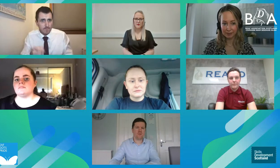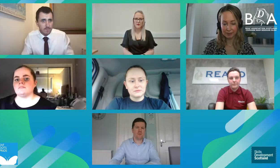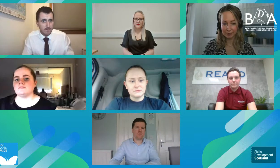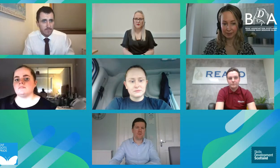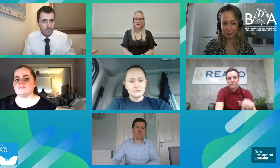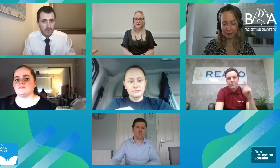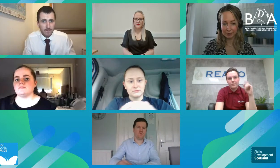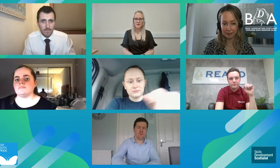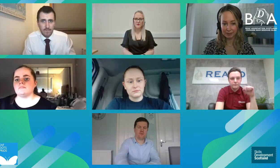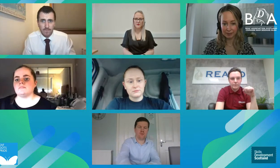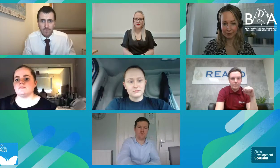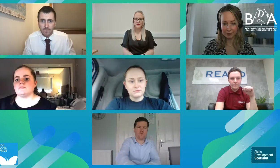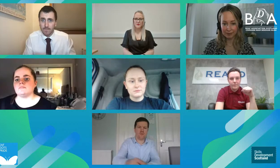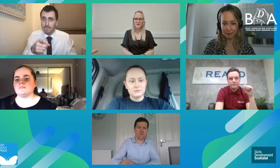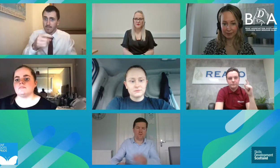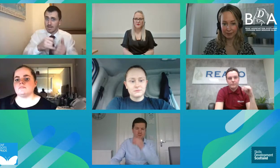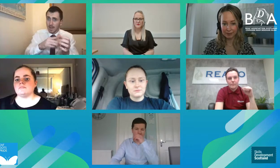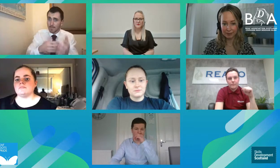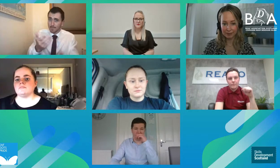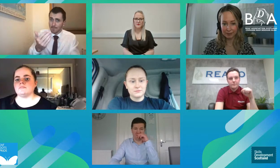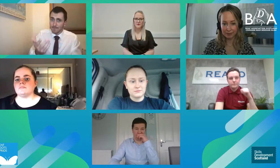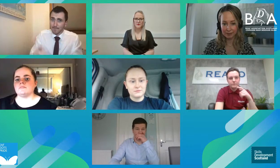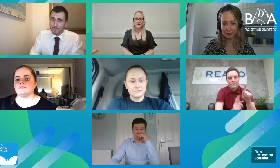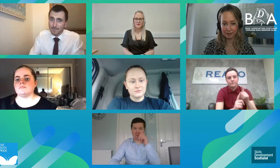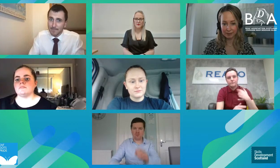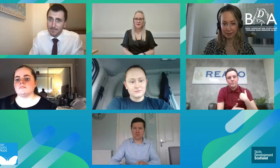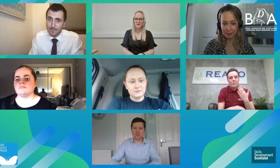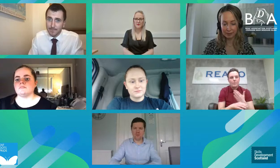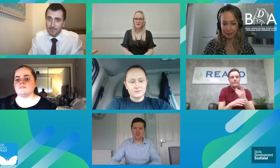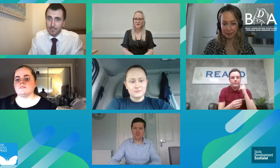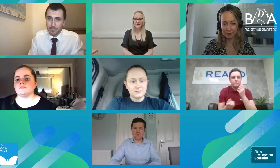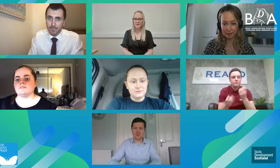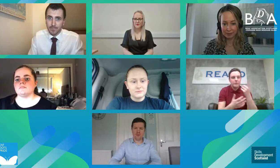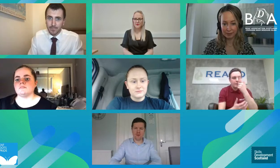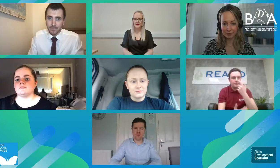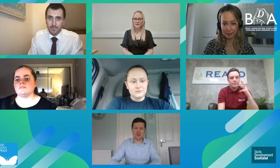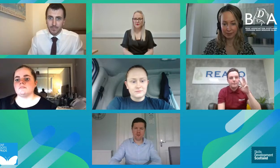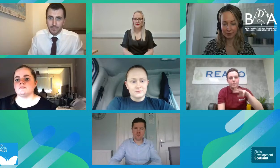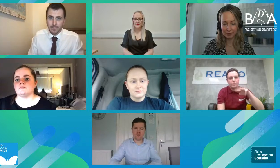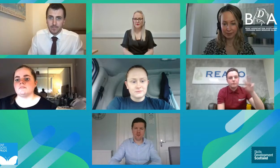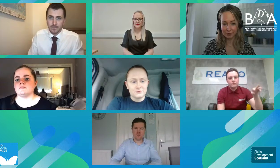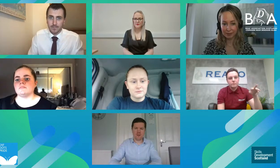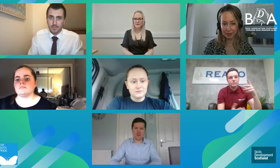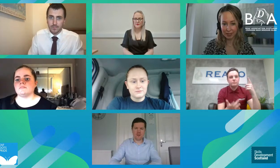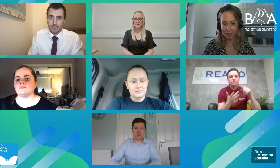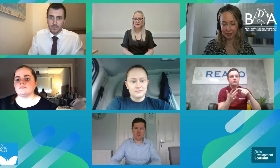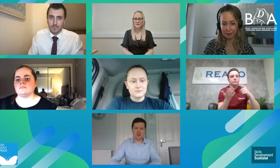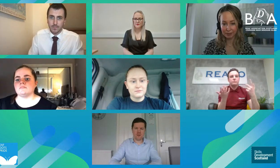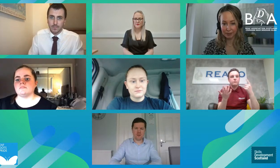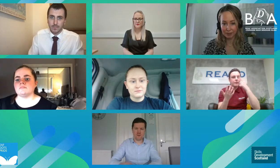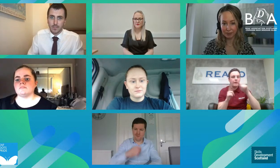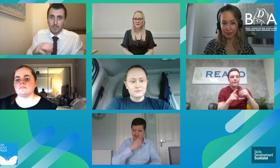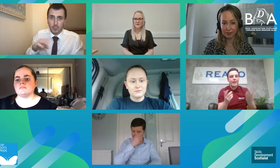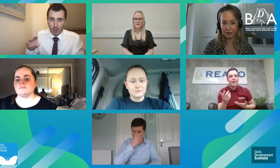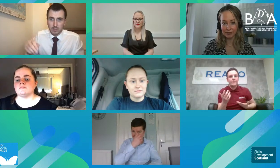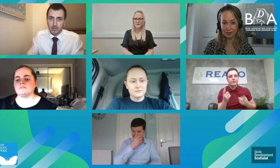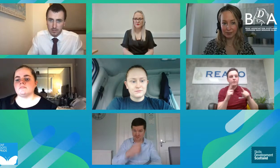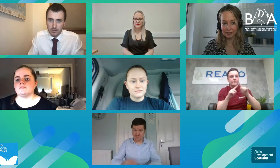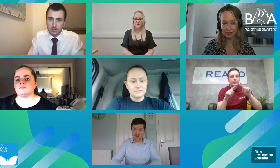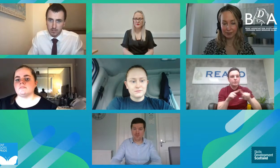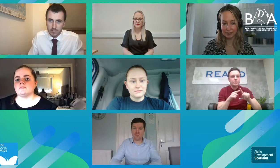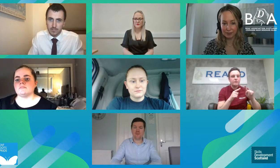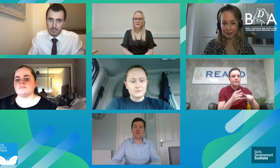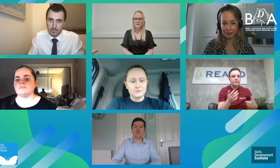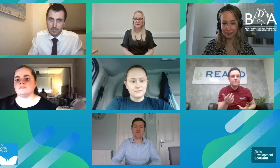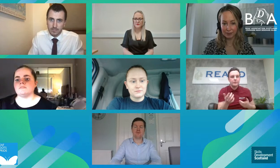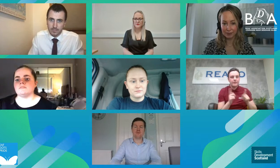carefully? Sam? Yes. So when we provide